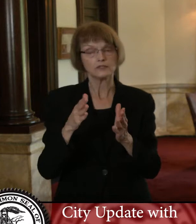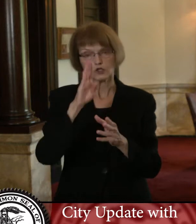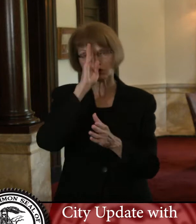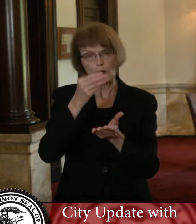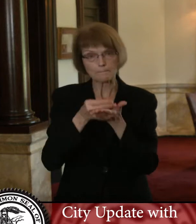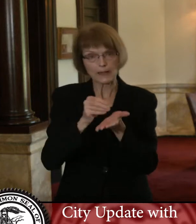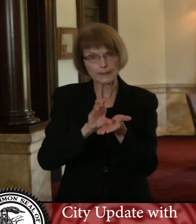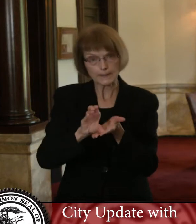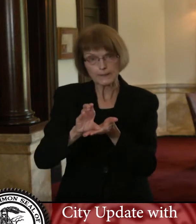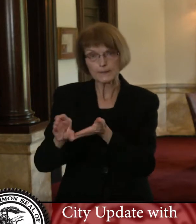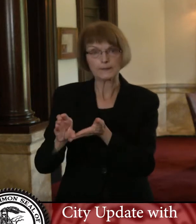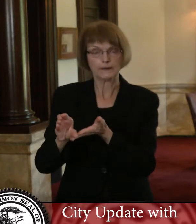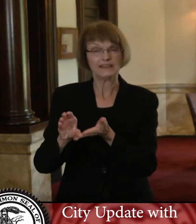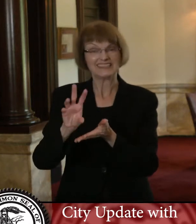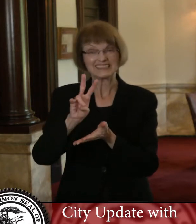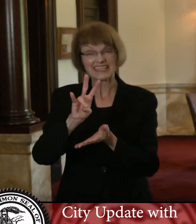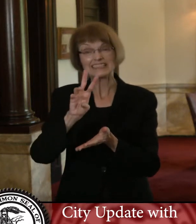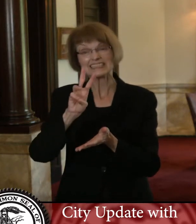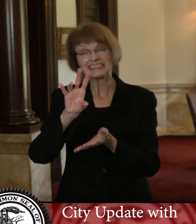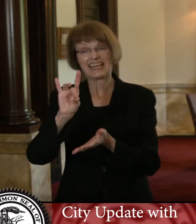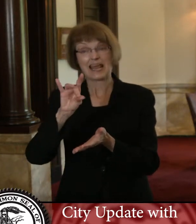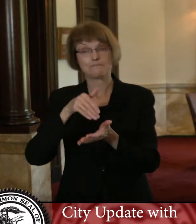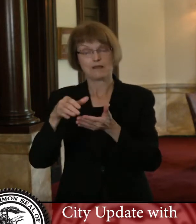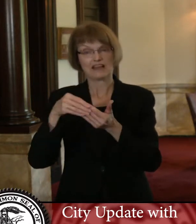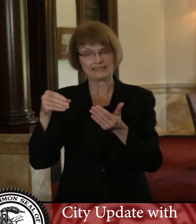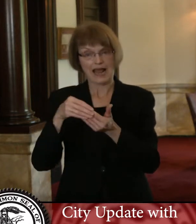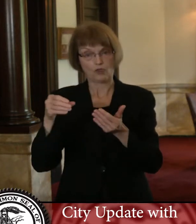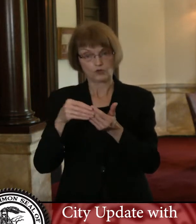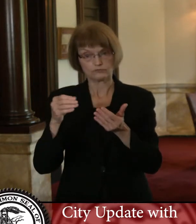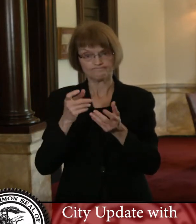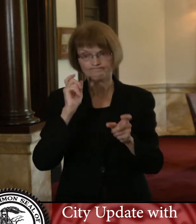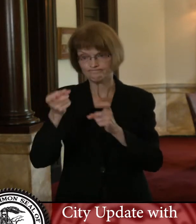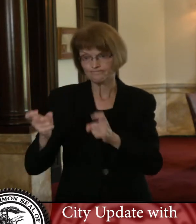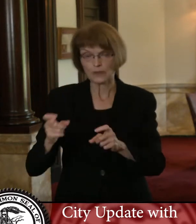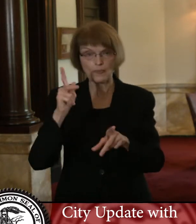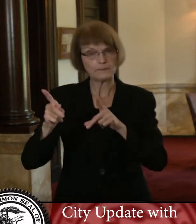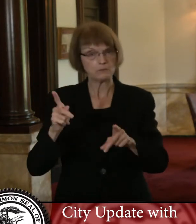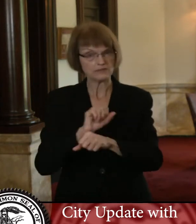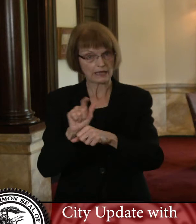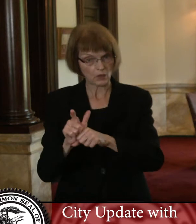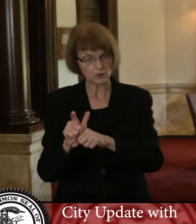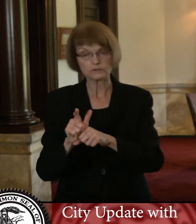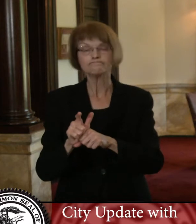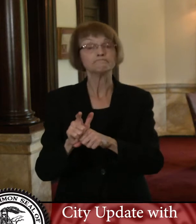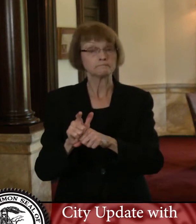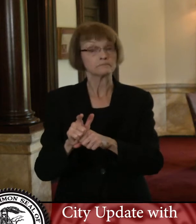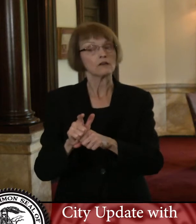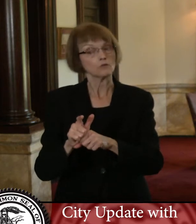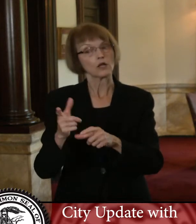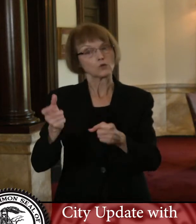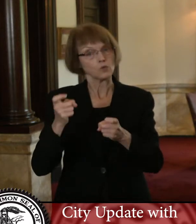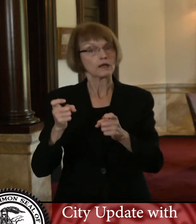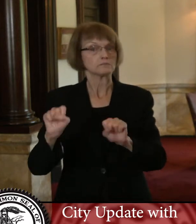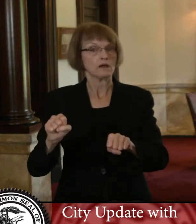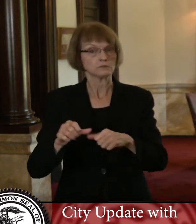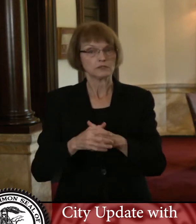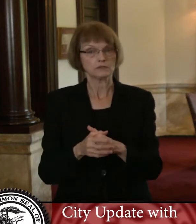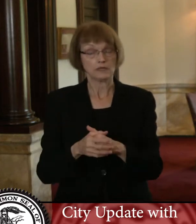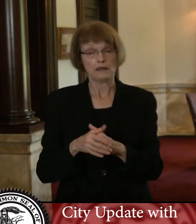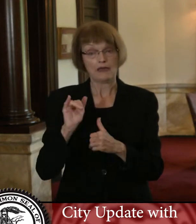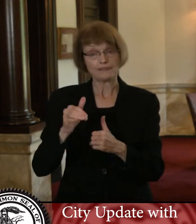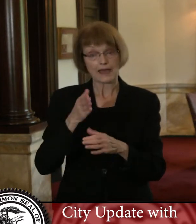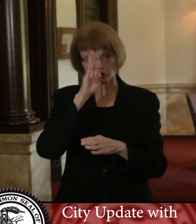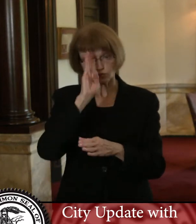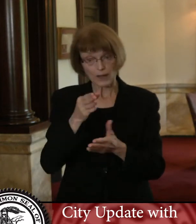$68 million to the people of the city of St. Louis as quickly as possible. These direct relief funds must